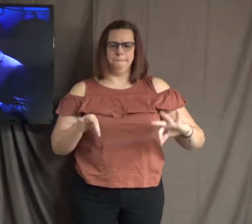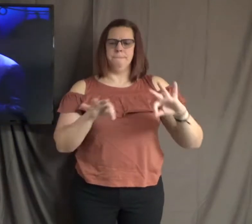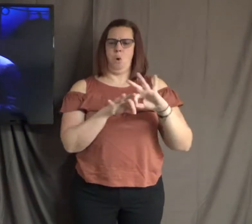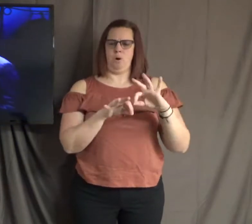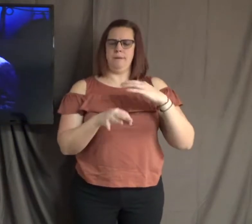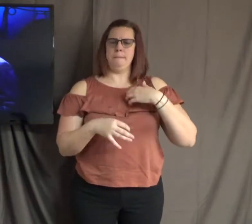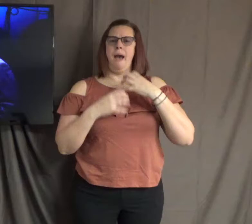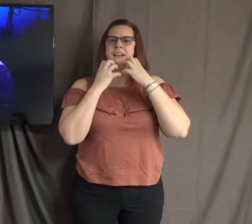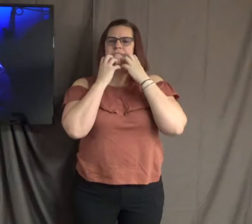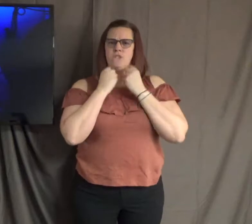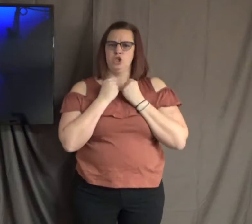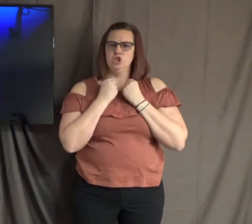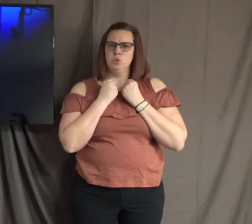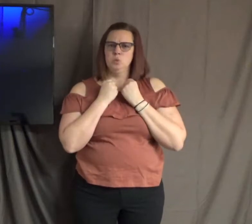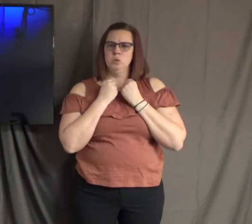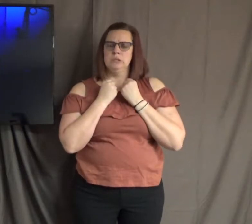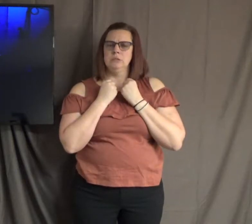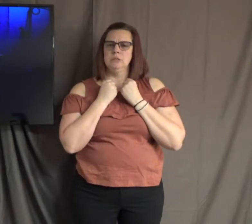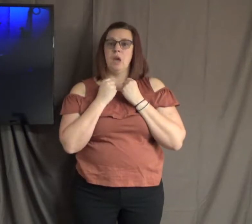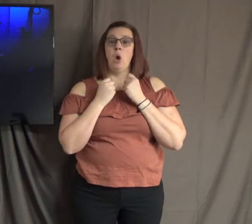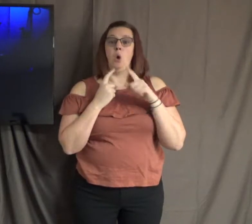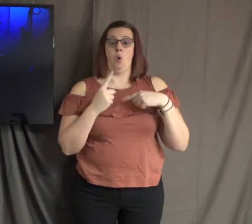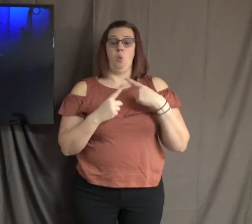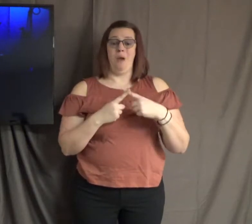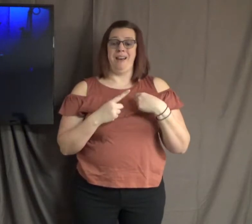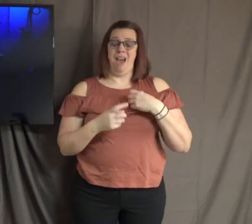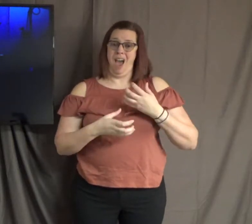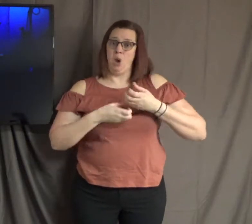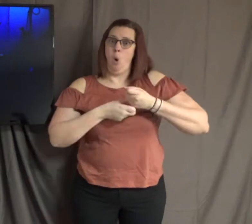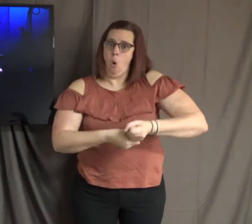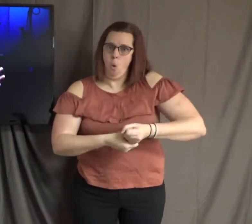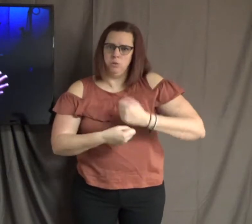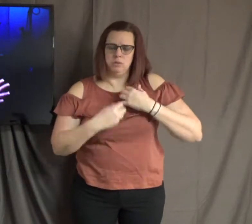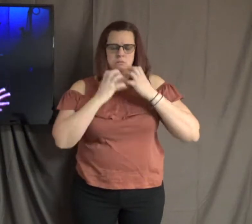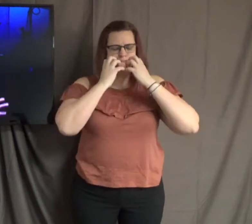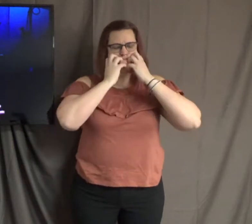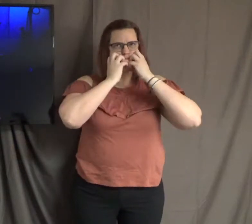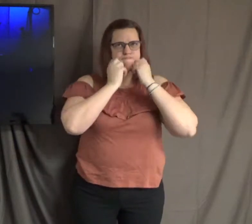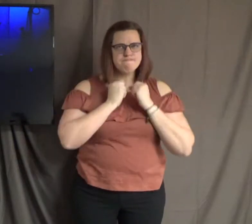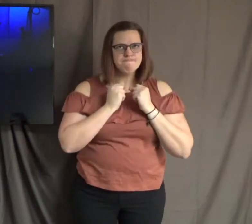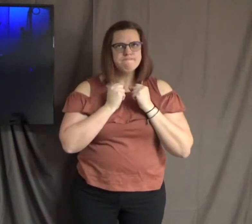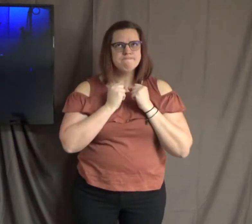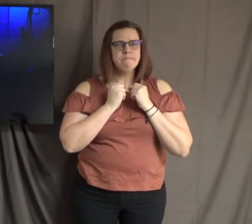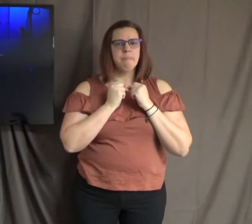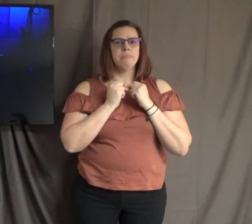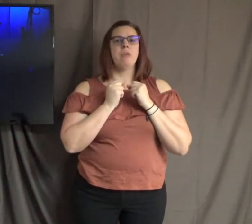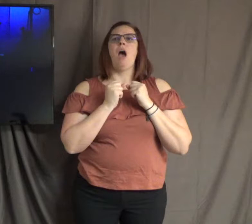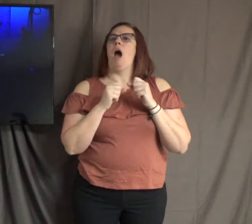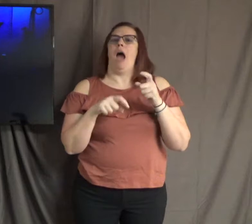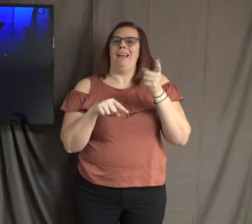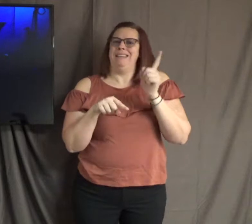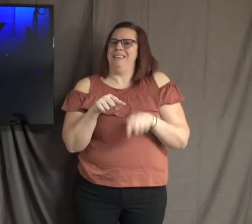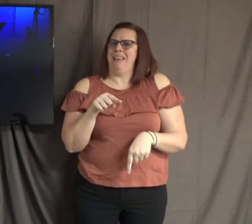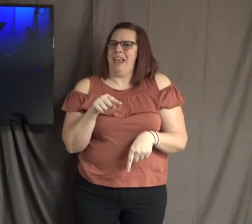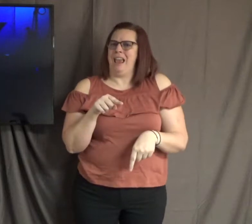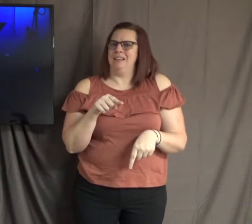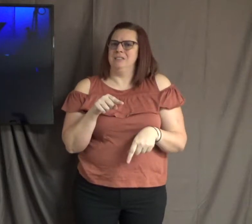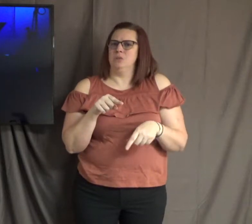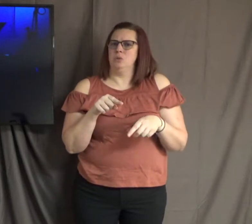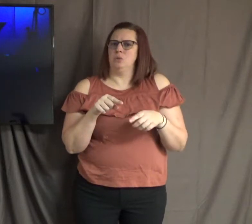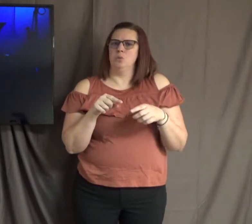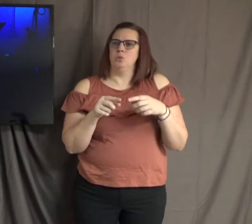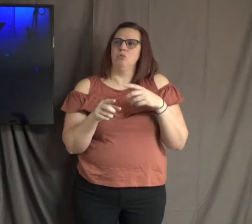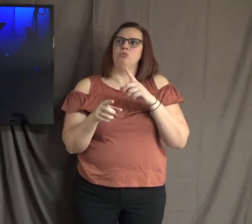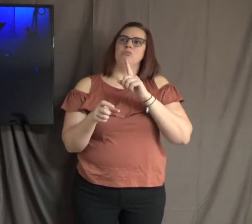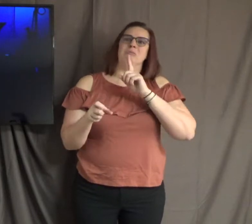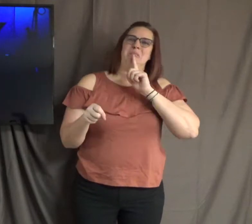hold strong to those virtues, I can't, in the whole panoramic view of things, ever lose. Yet